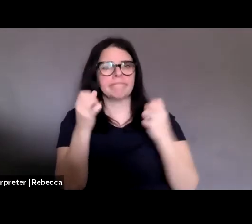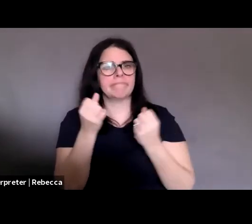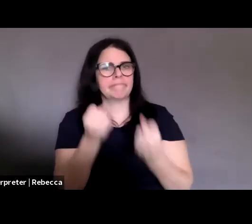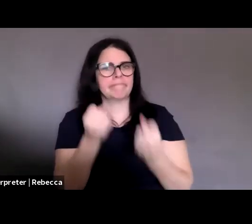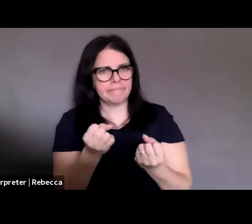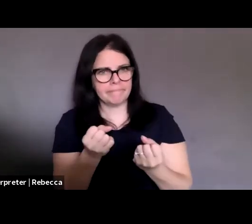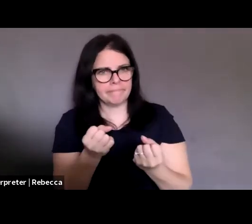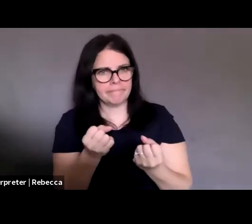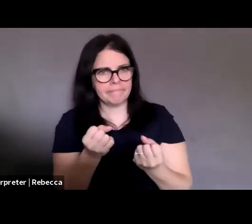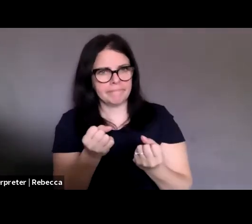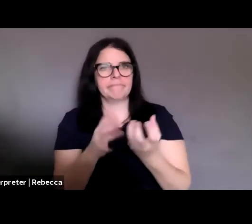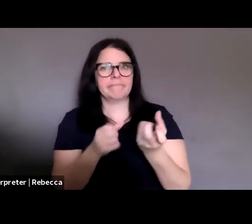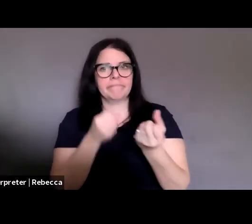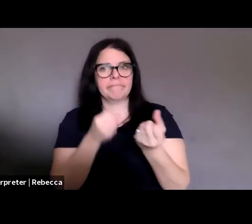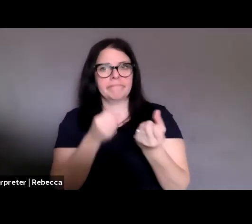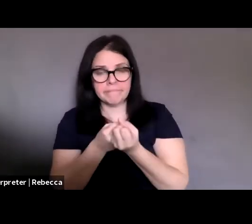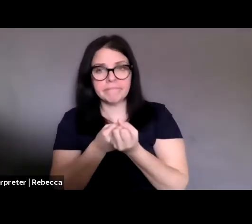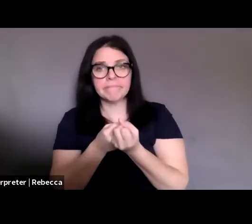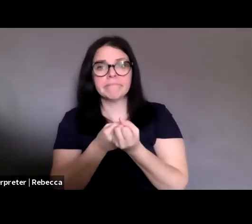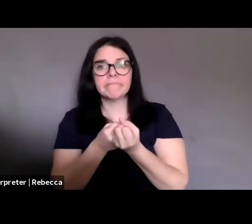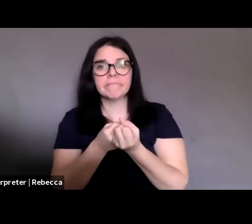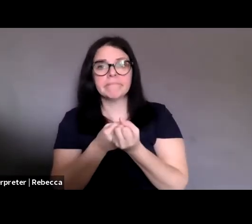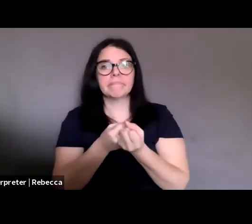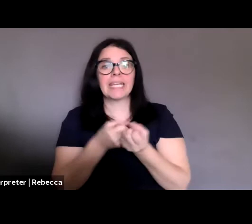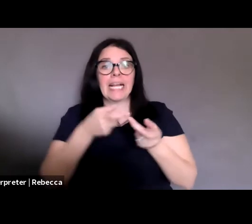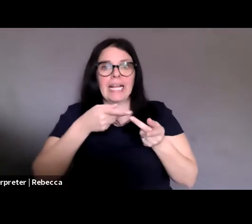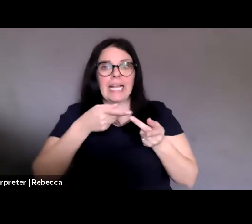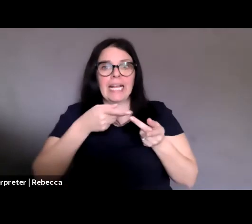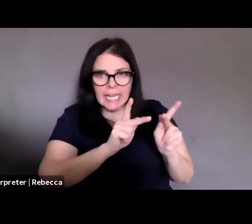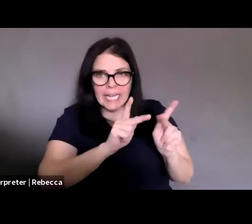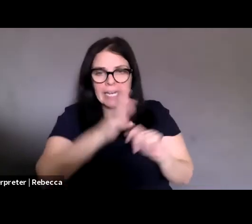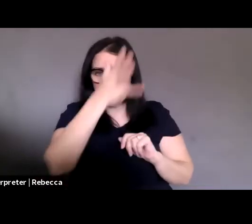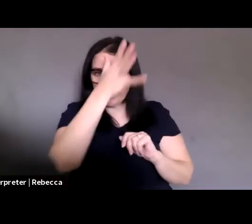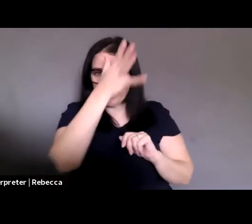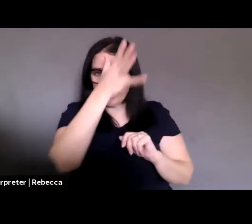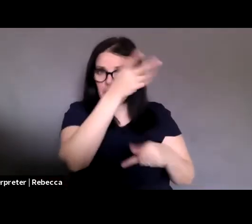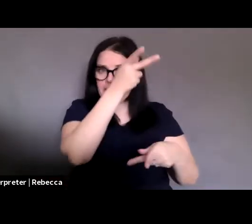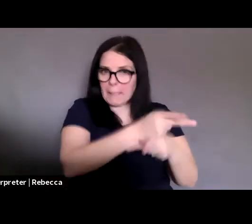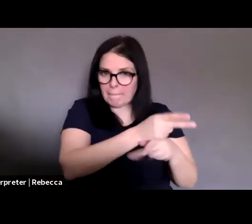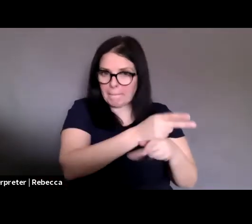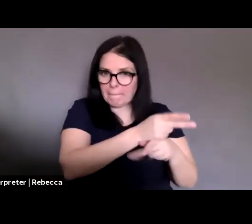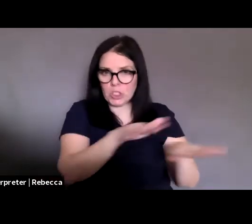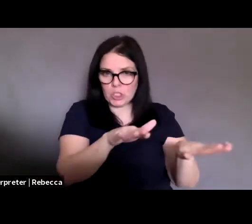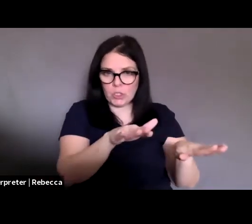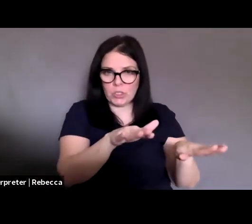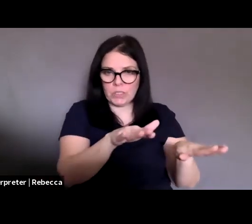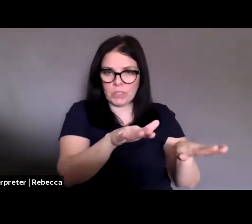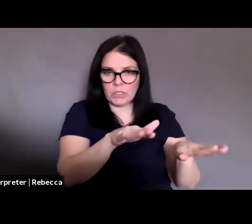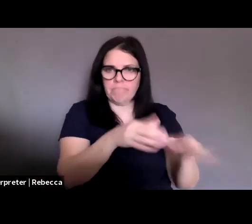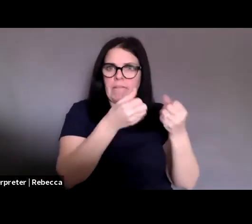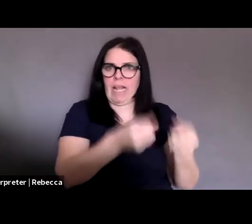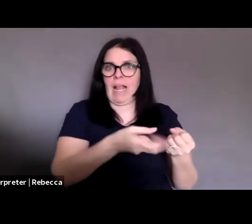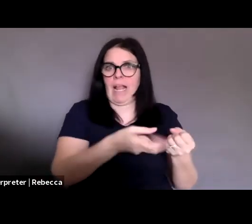leave children in the primary care of fathers in these cases than in the primary care of